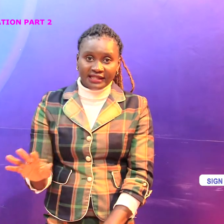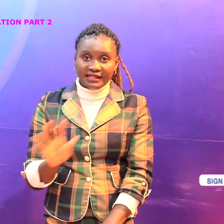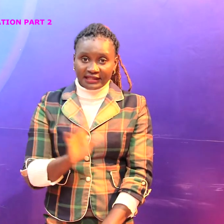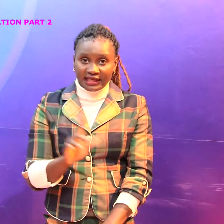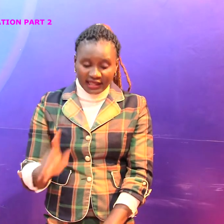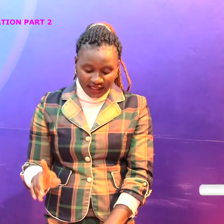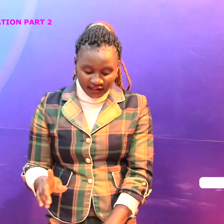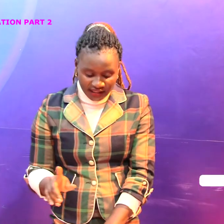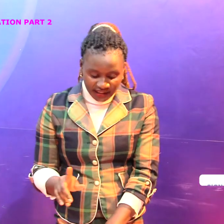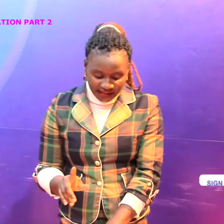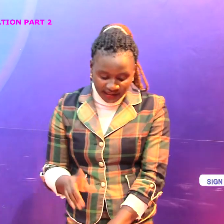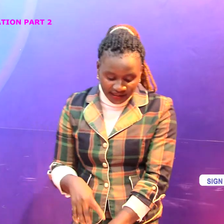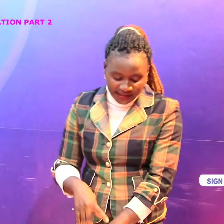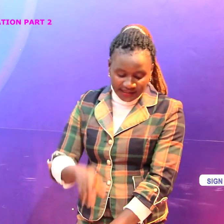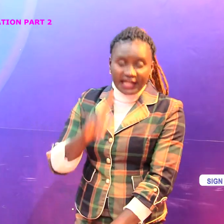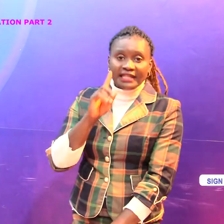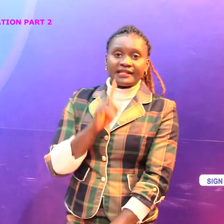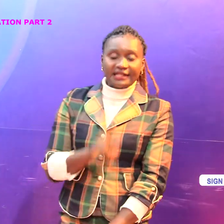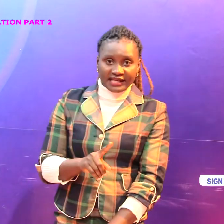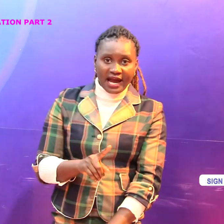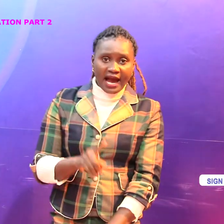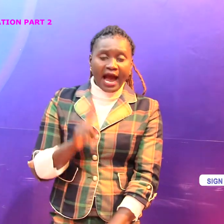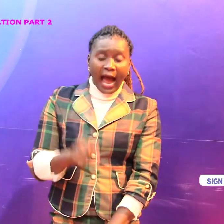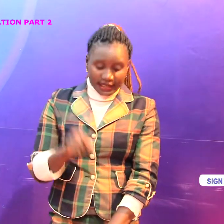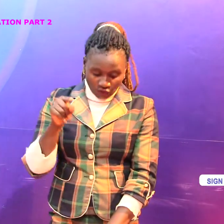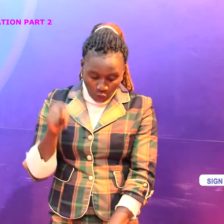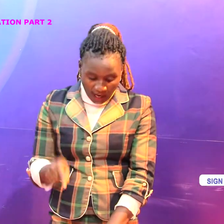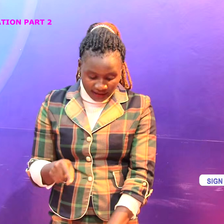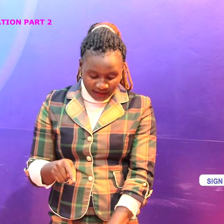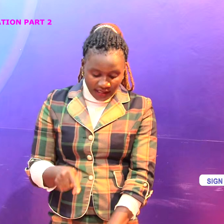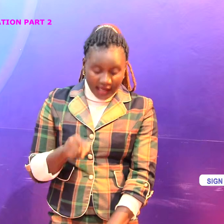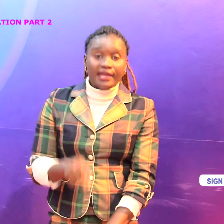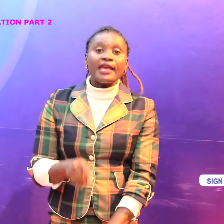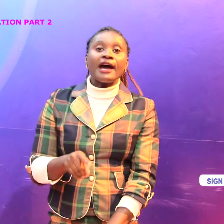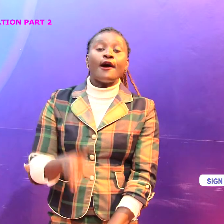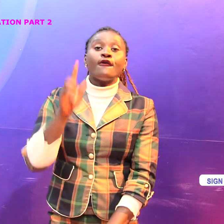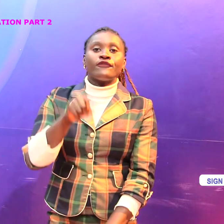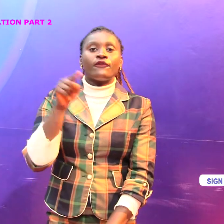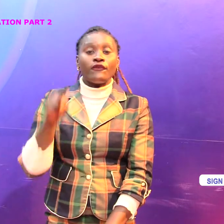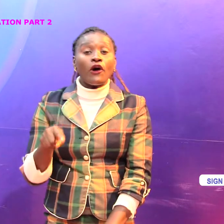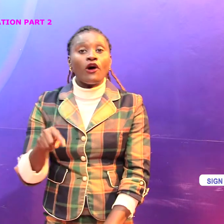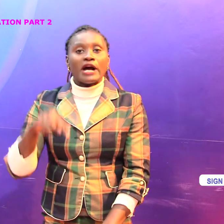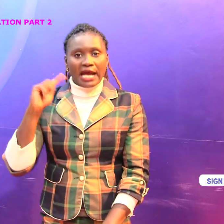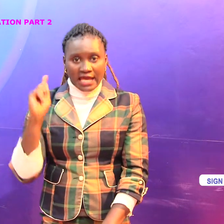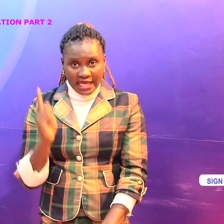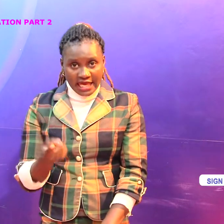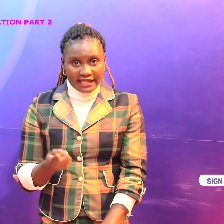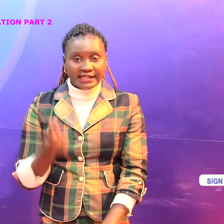in Signed English, the sentence is, the teacher has worked here for 4 years.